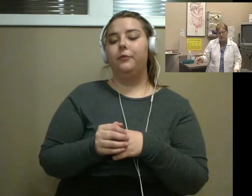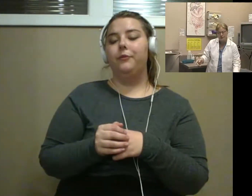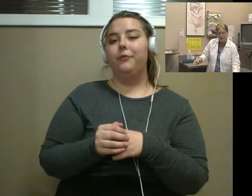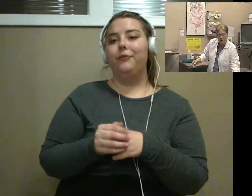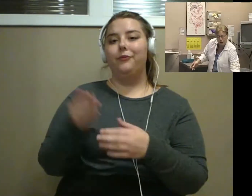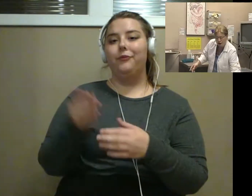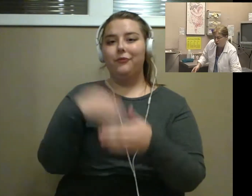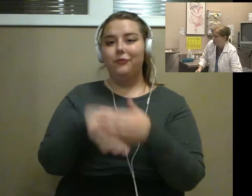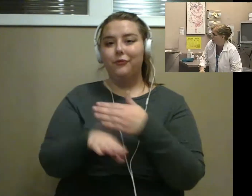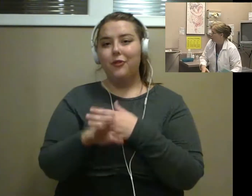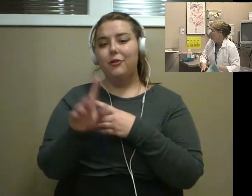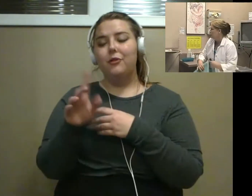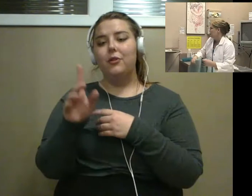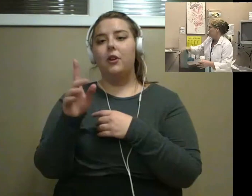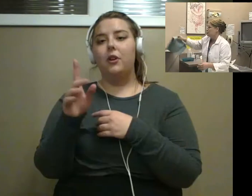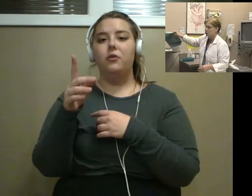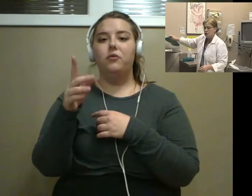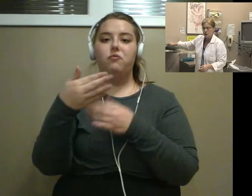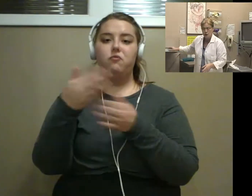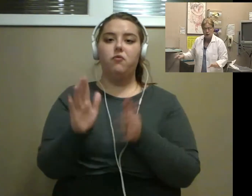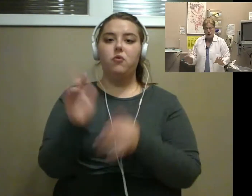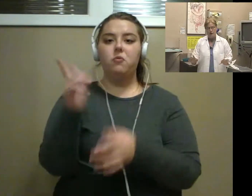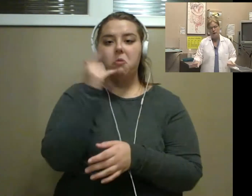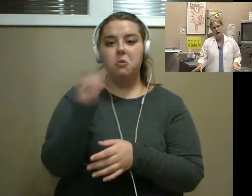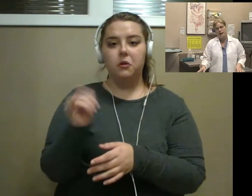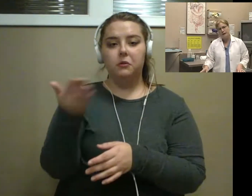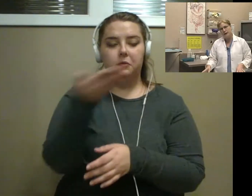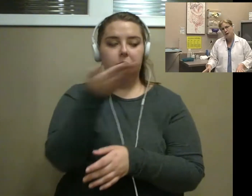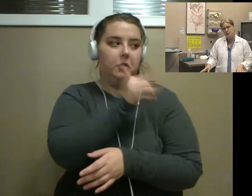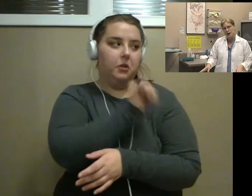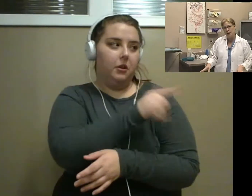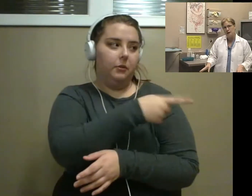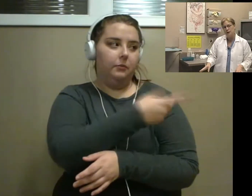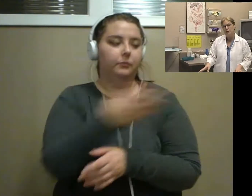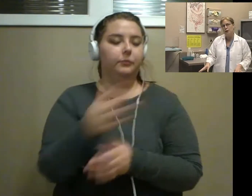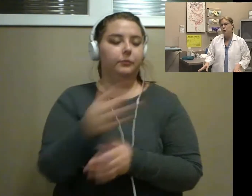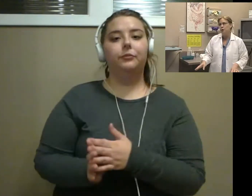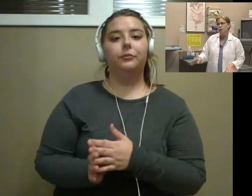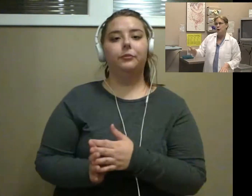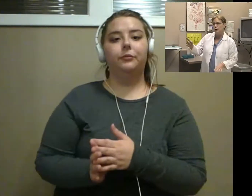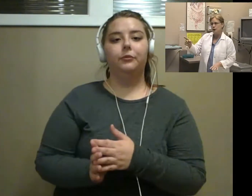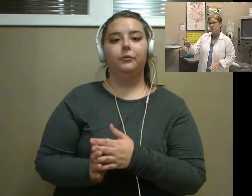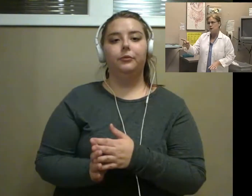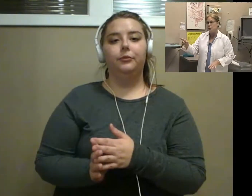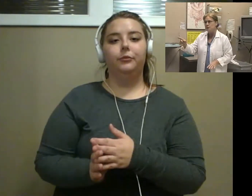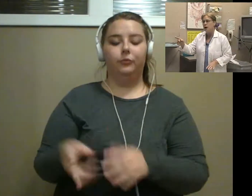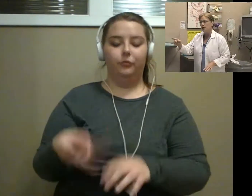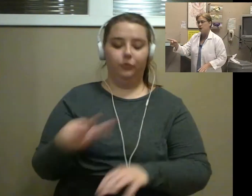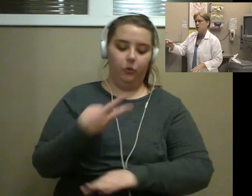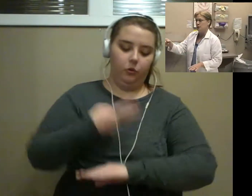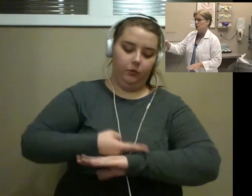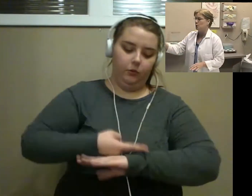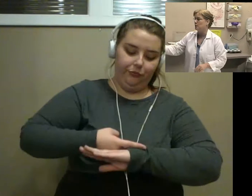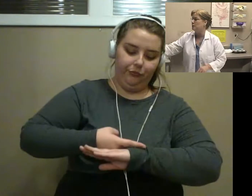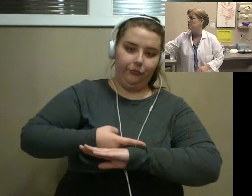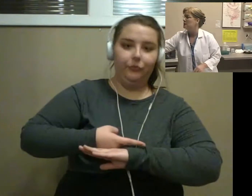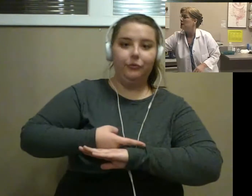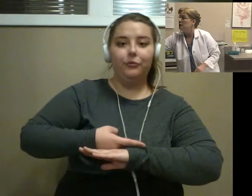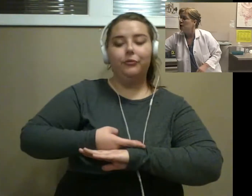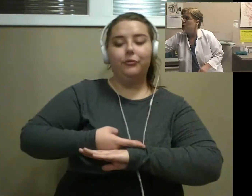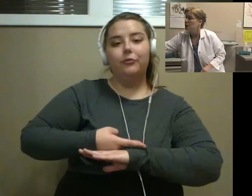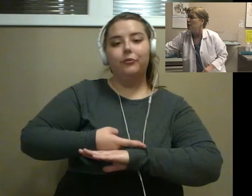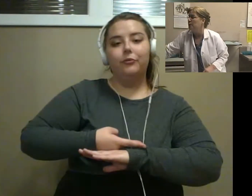this. Your nurse will have you lie down on the bed. You will be hooked up to some monitoring